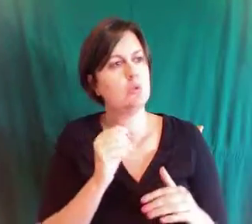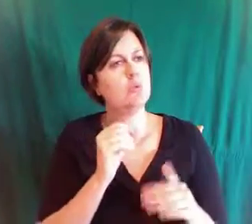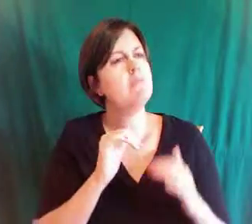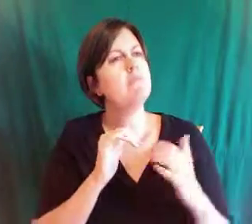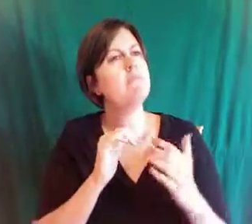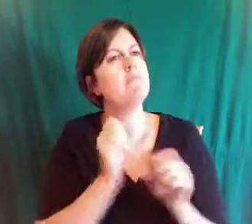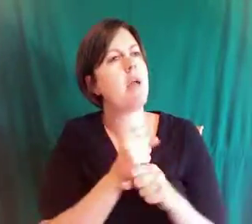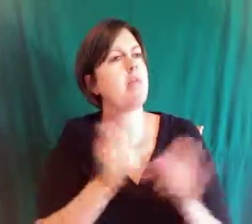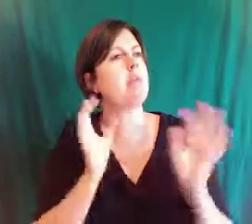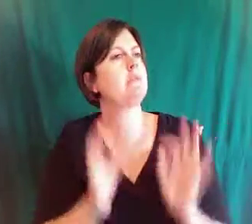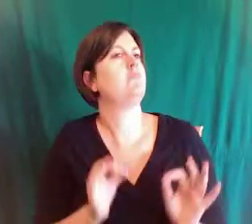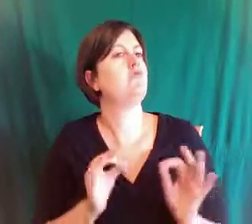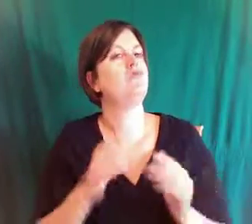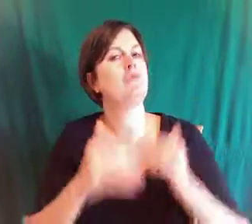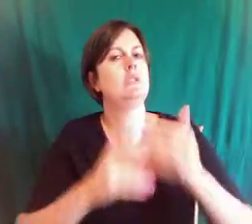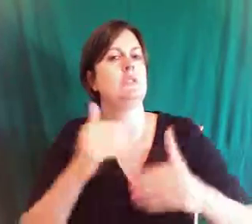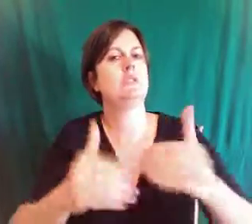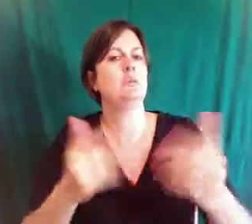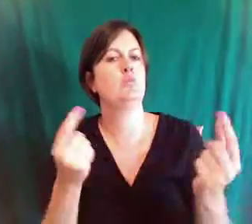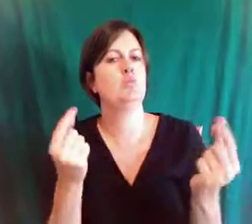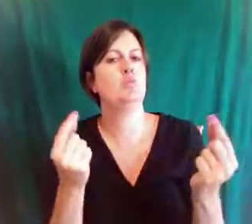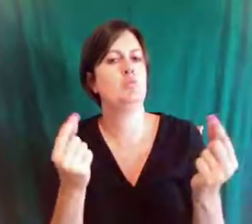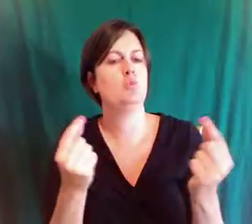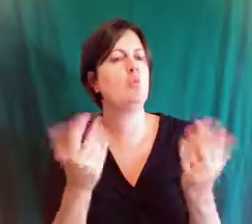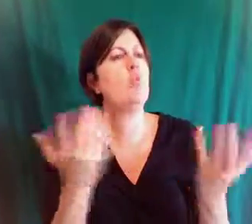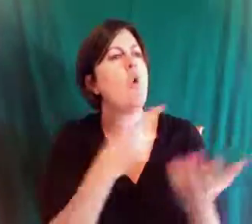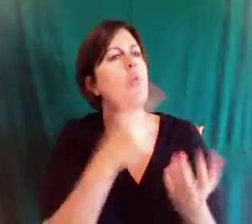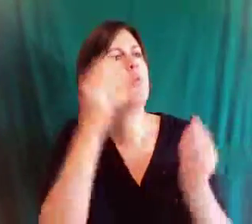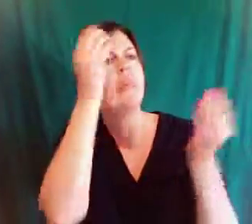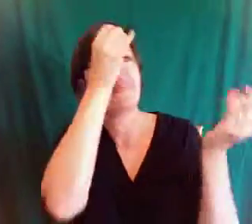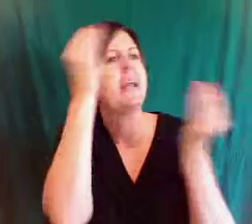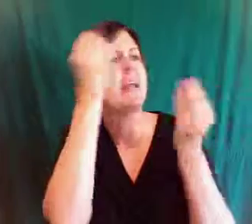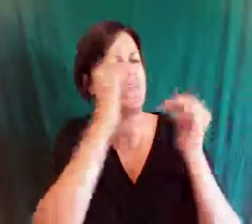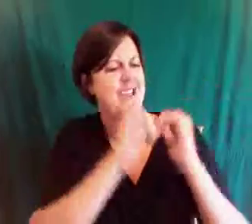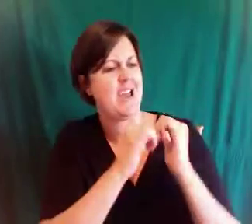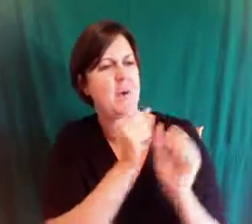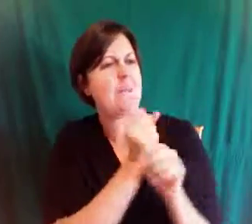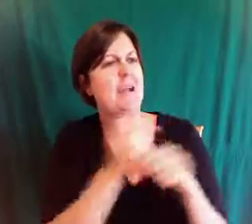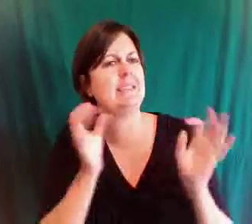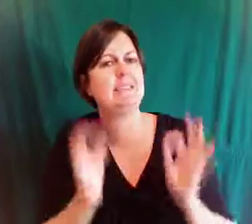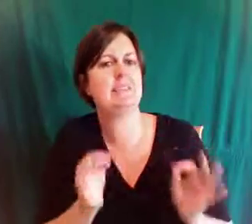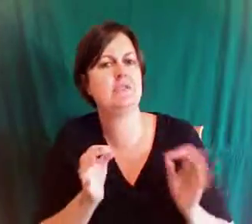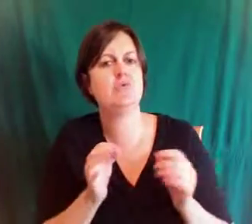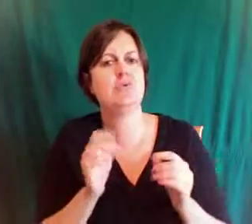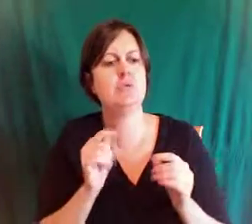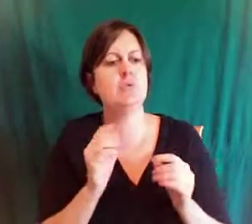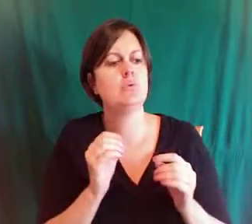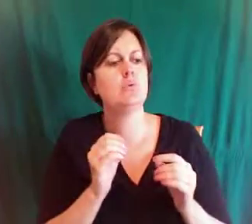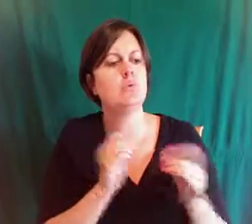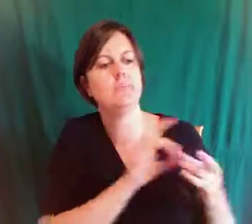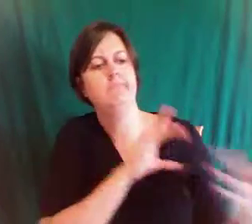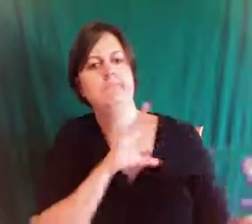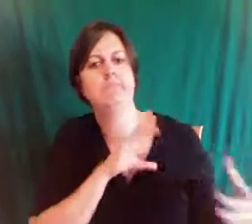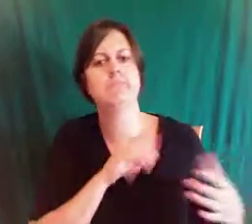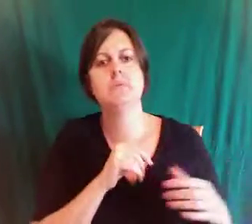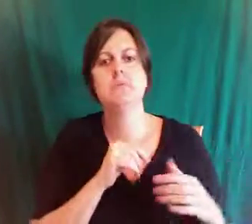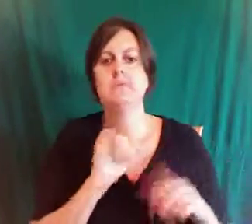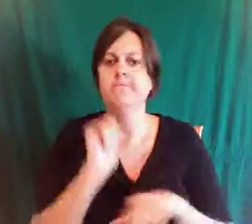So what were some of the thoughts that went through your mind as you really began to entertain making that break from the